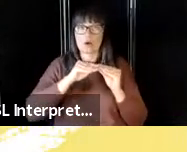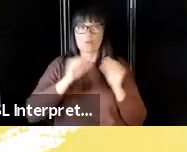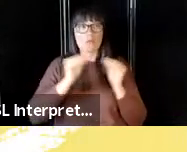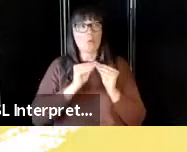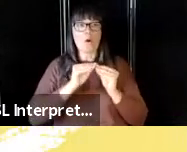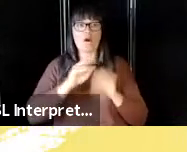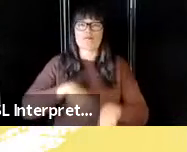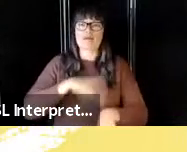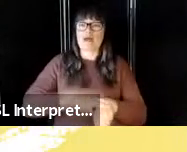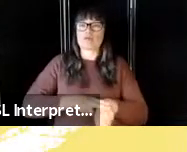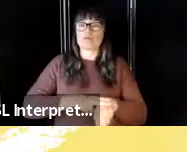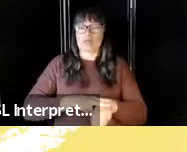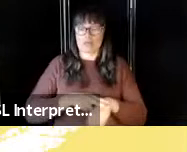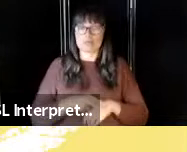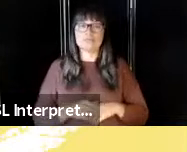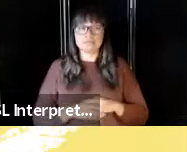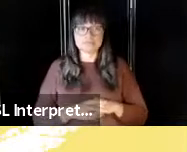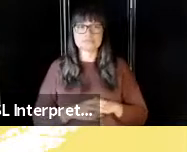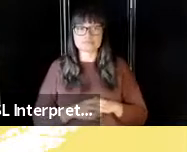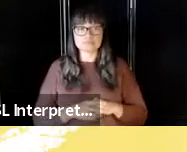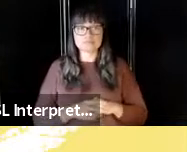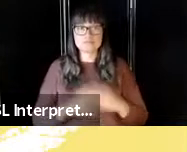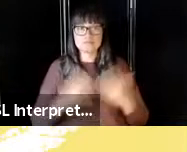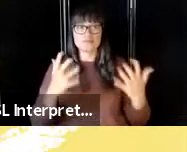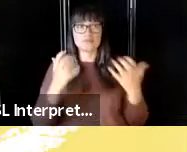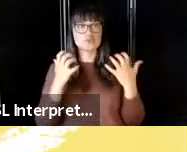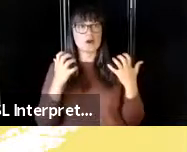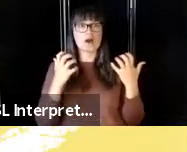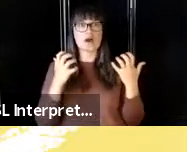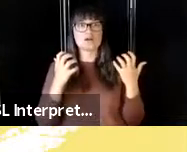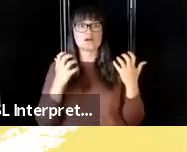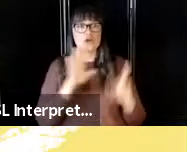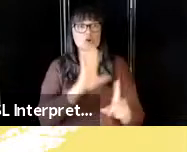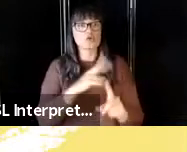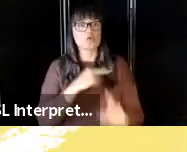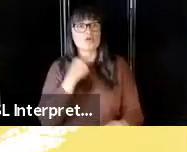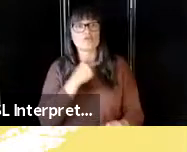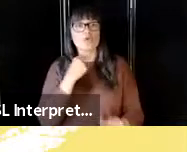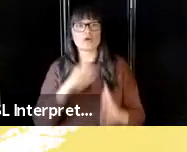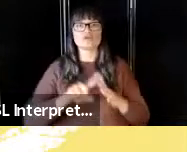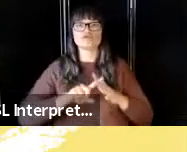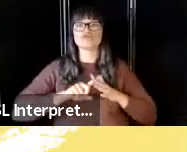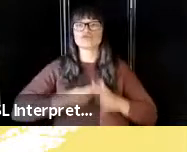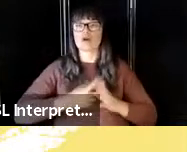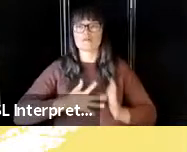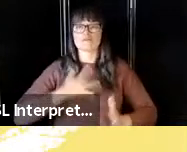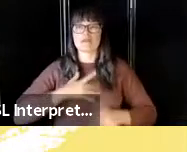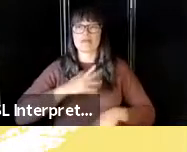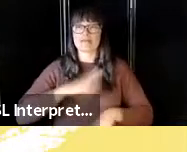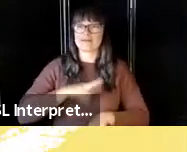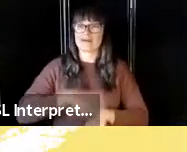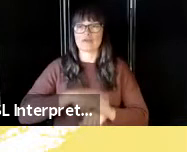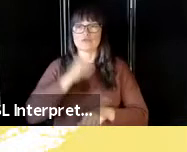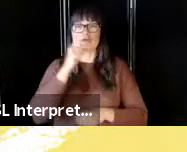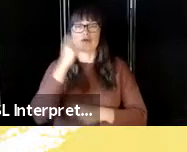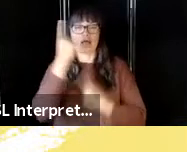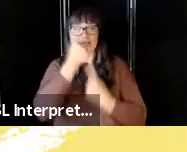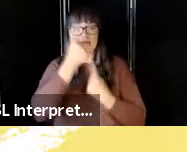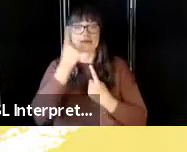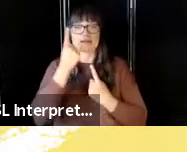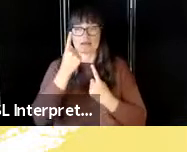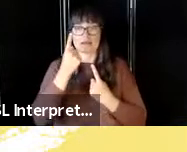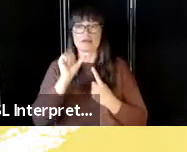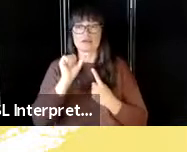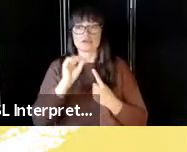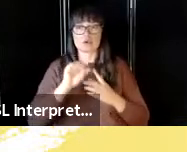your voice so you don't have to think about it anymore. You want to let go. You just want your voice to kick in naturally without having to think about it so that you can actually get into